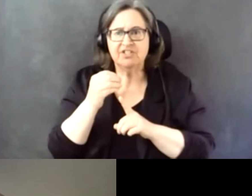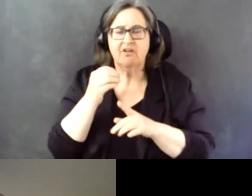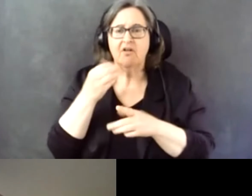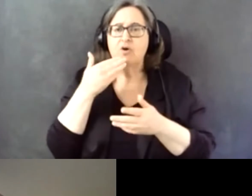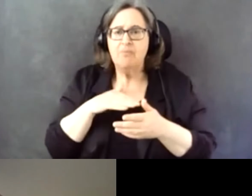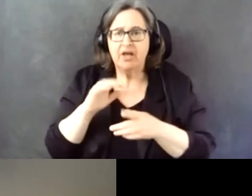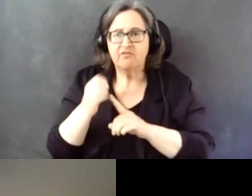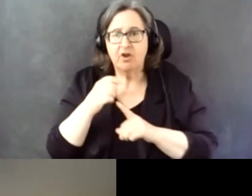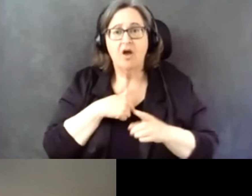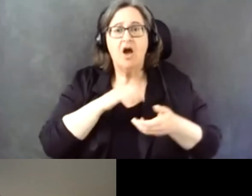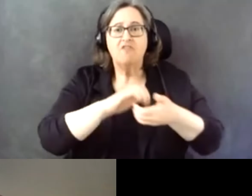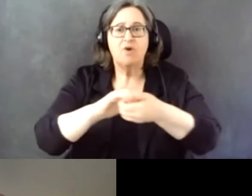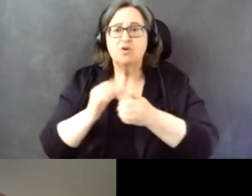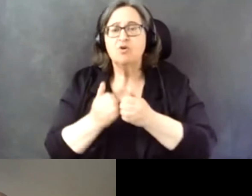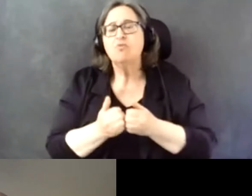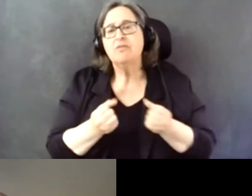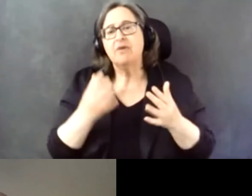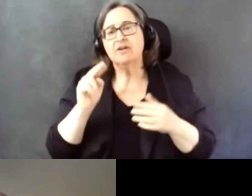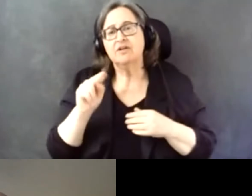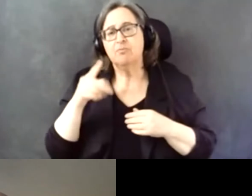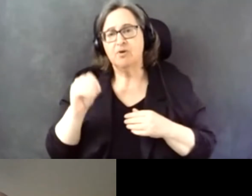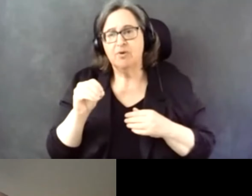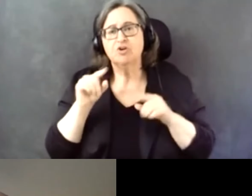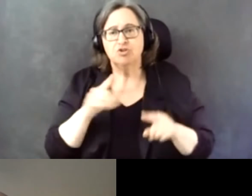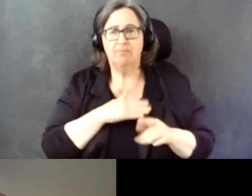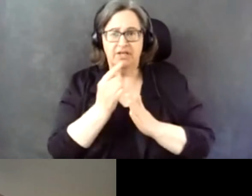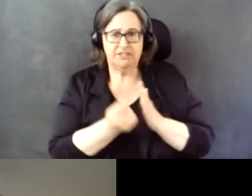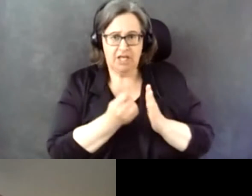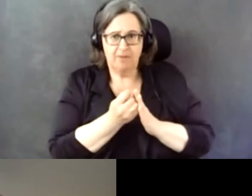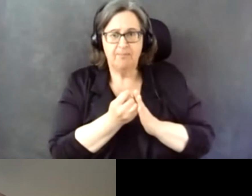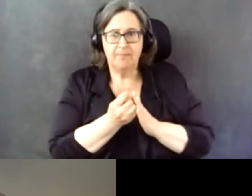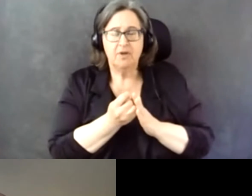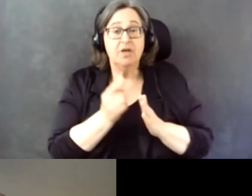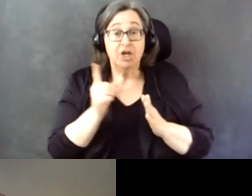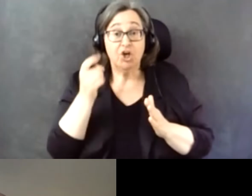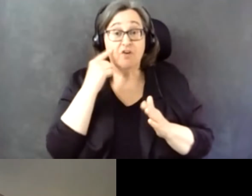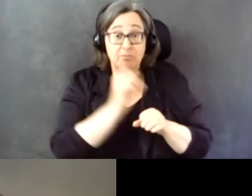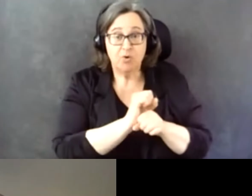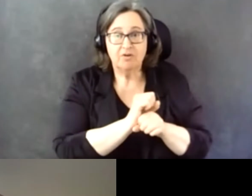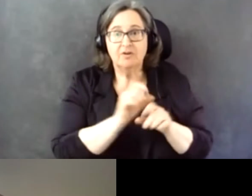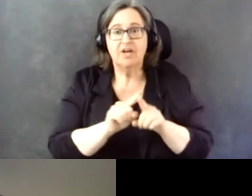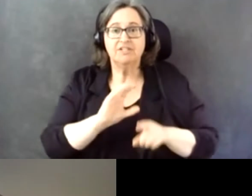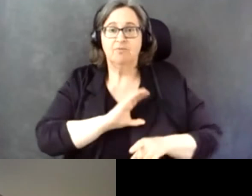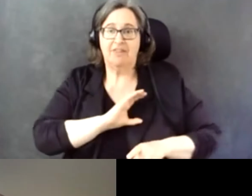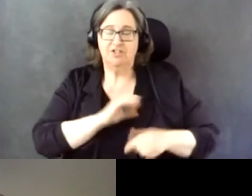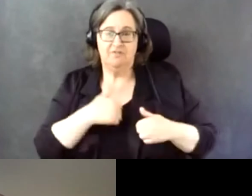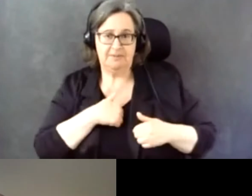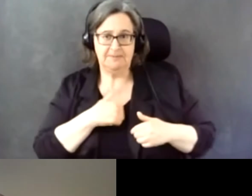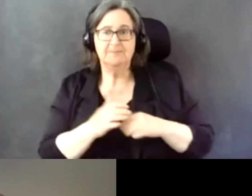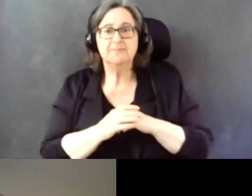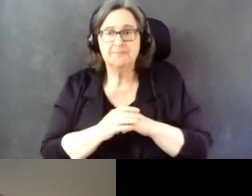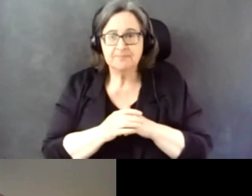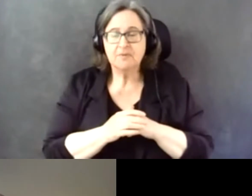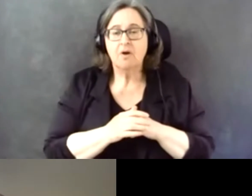non-profits throughout of my time and not only government but also as a police officer of